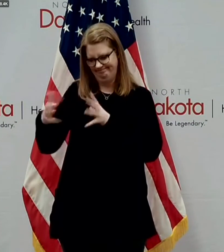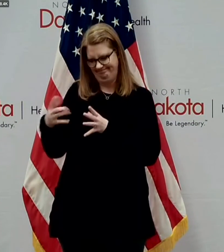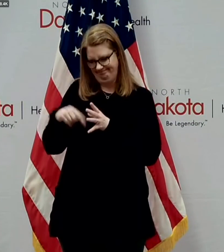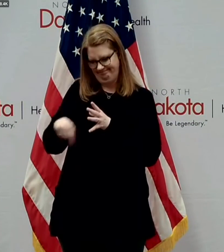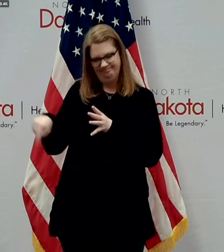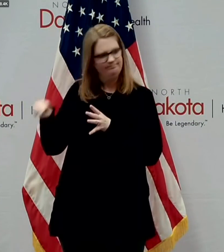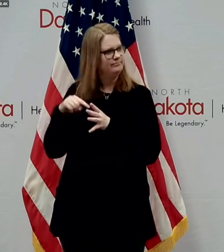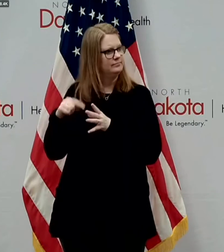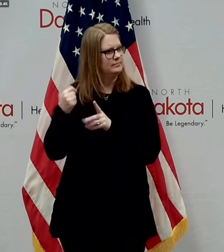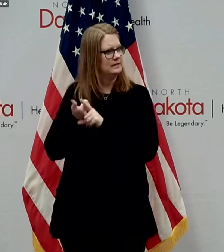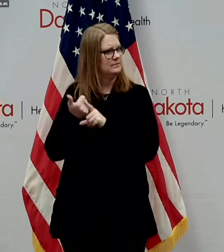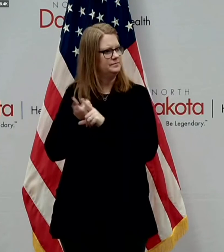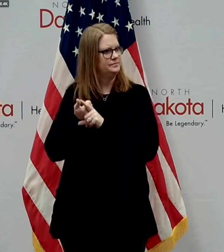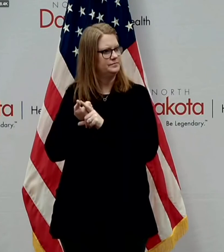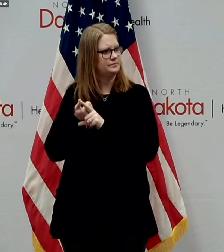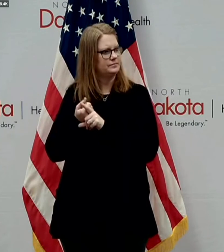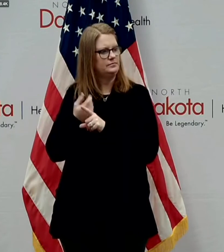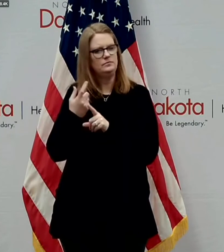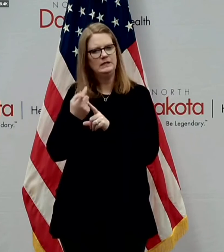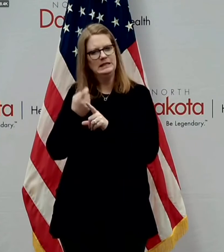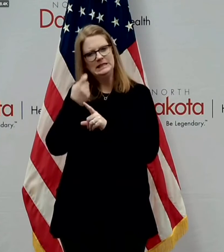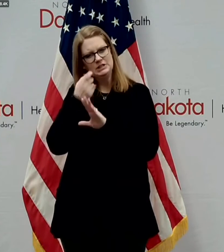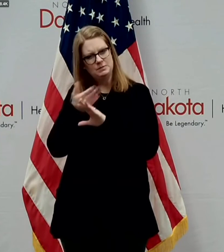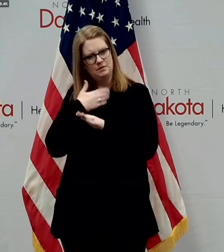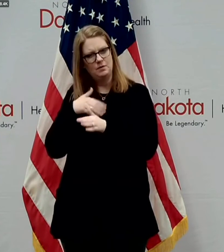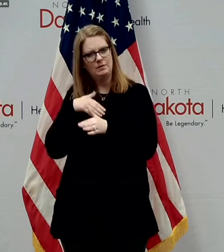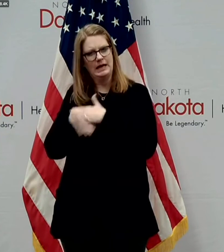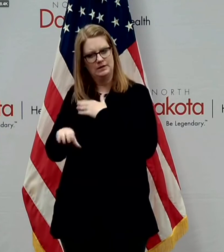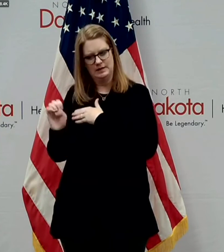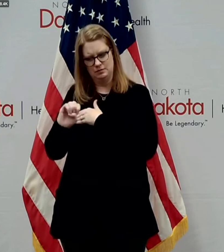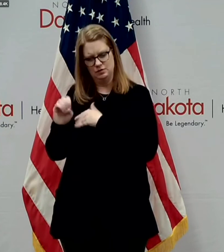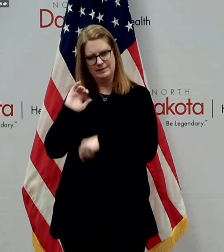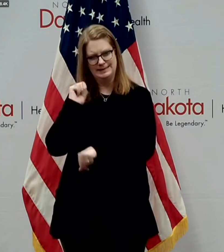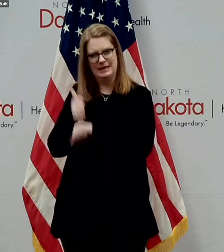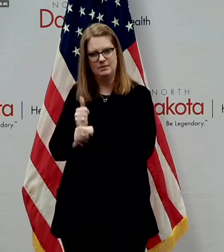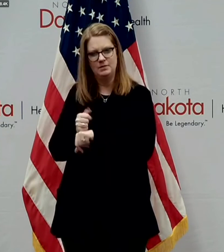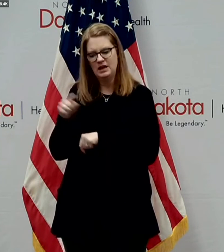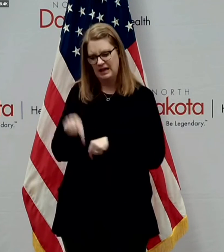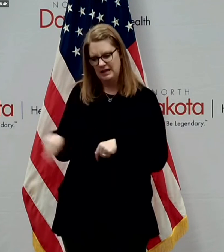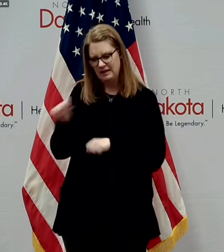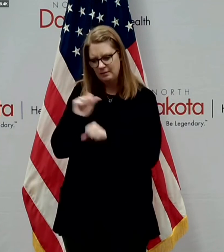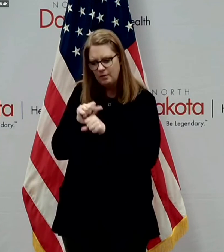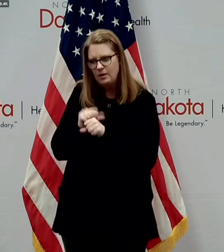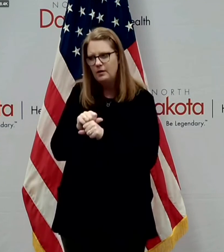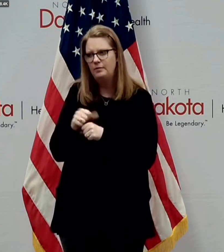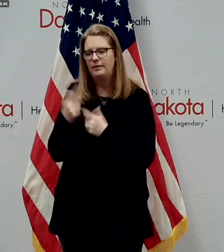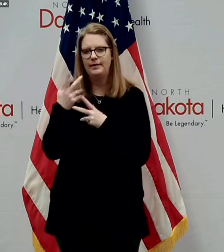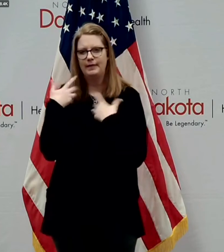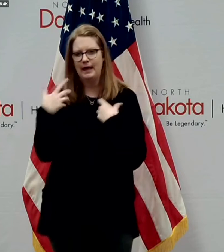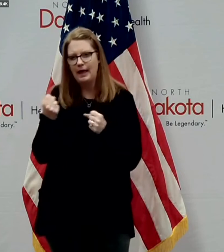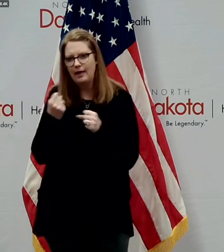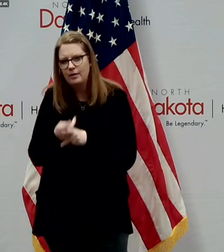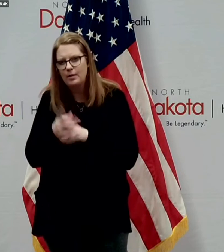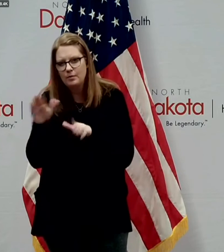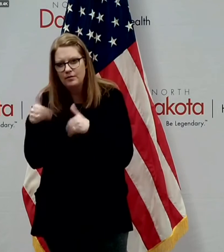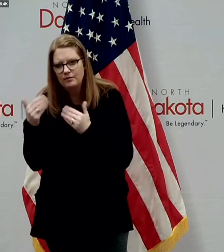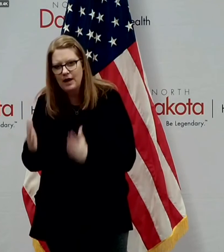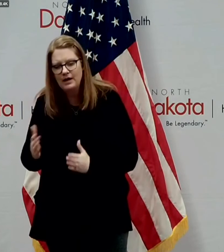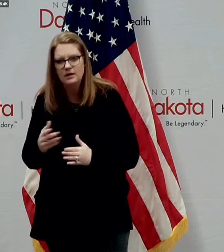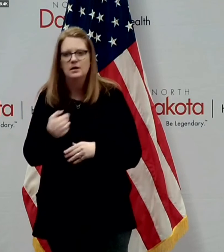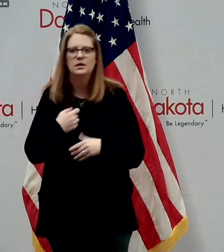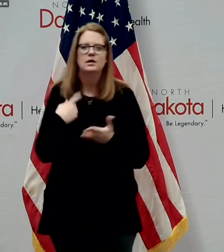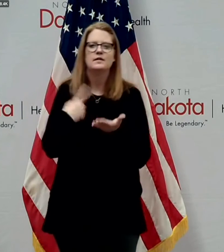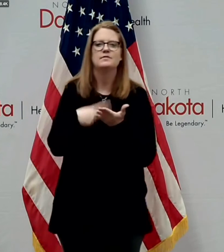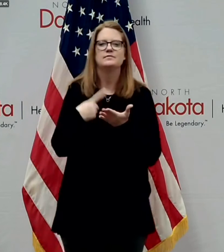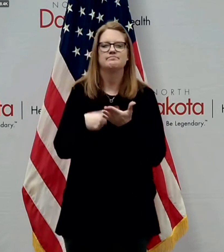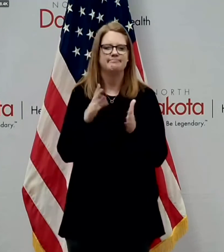we entered this emergency. And they've been working closely with healthcare providers, and they've developed a surge plan. You're going to hear about